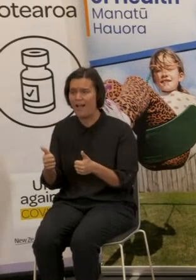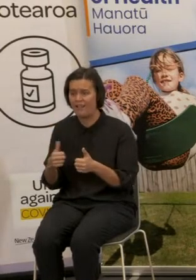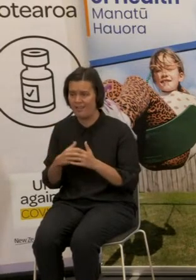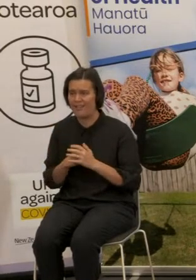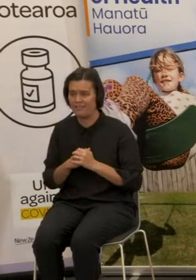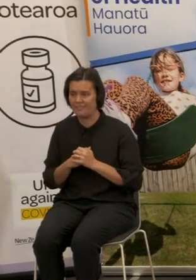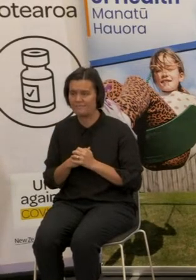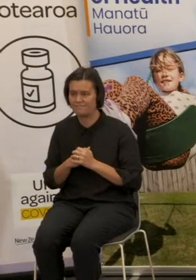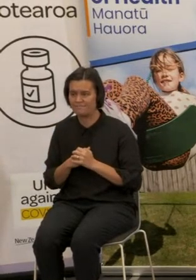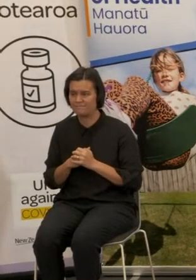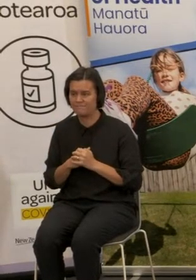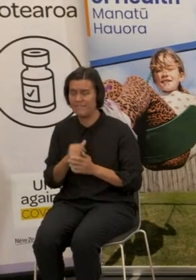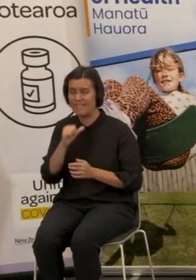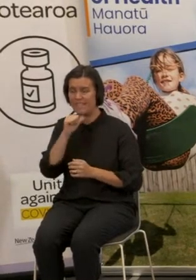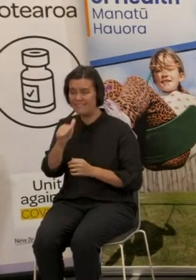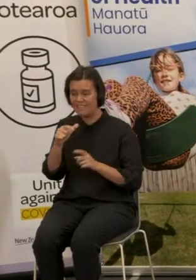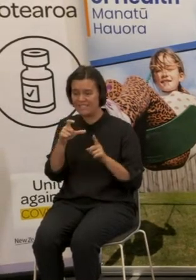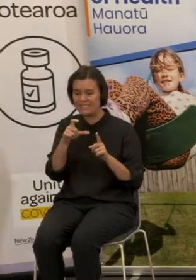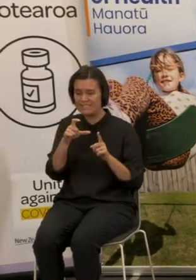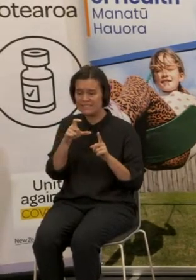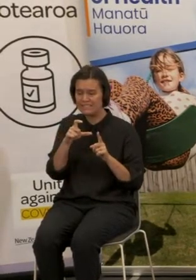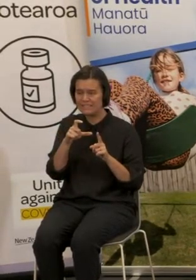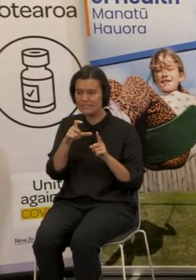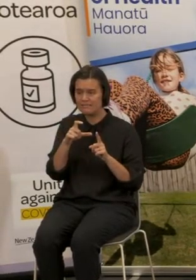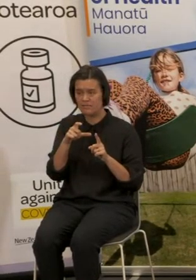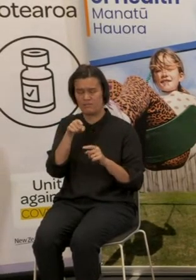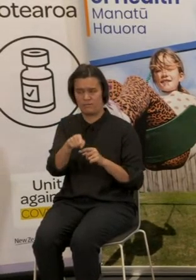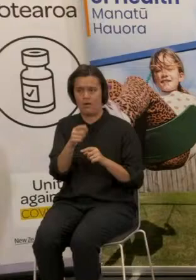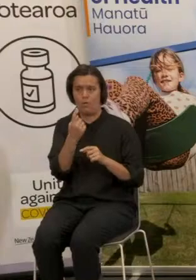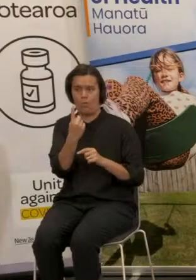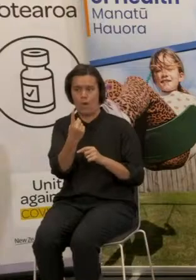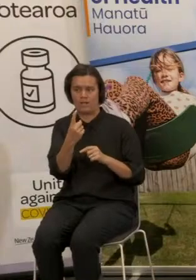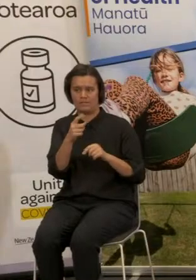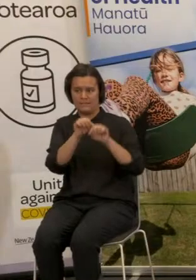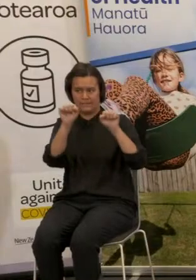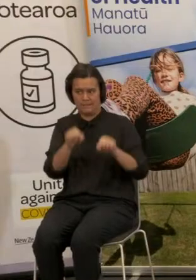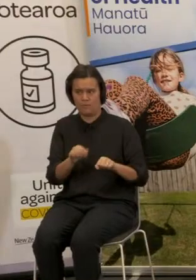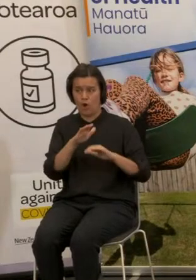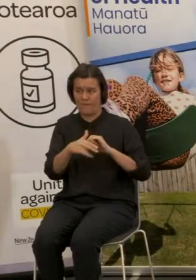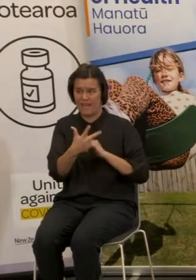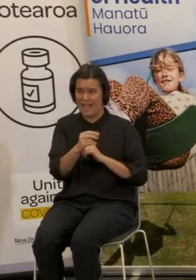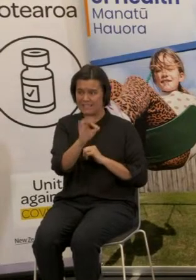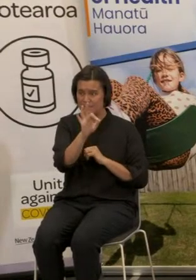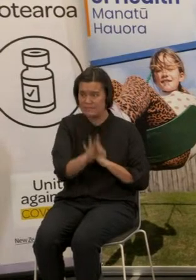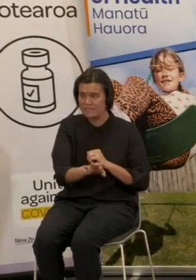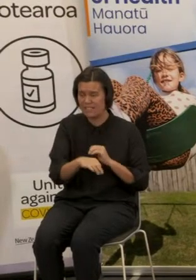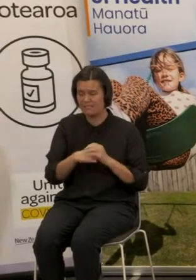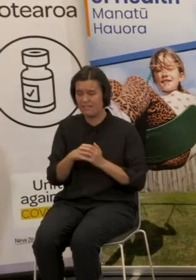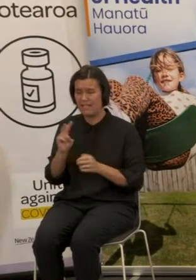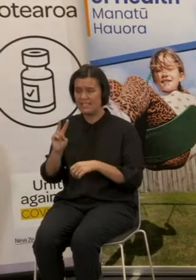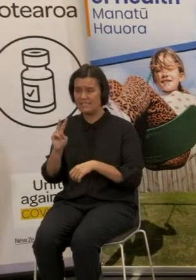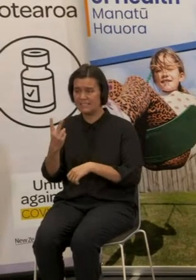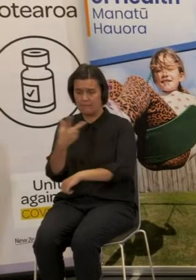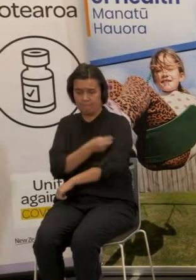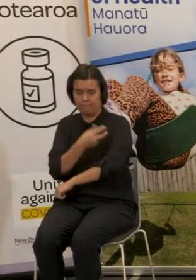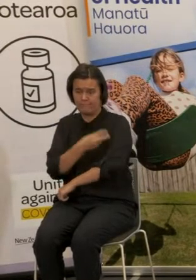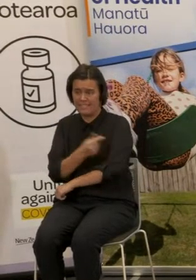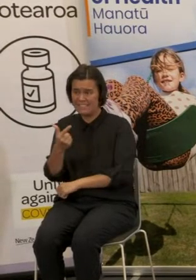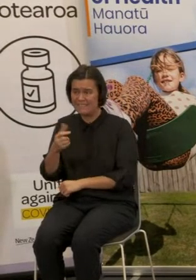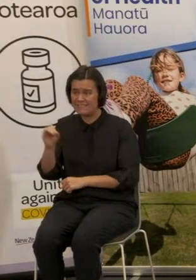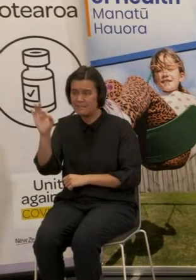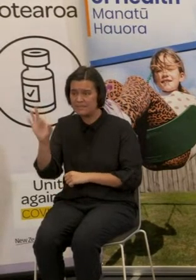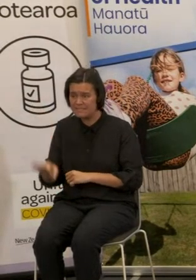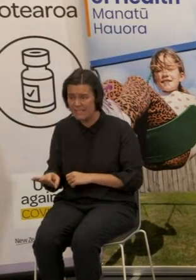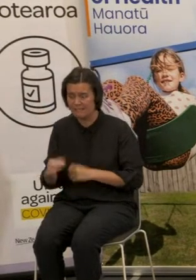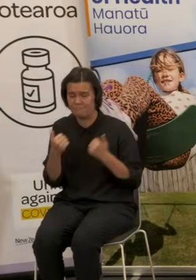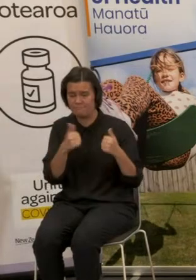on the DSC system, they were up to over 80%, second dose over 70%. We had an amazing thing happen on Super Saturday